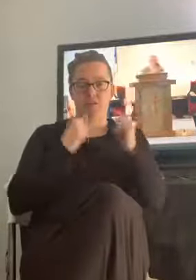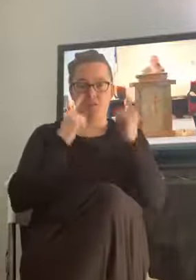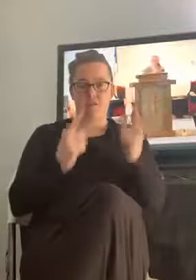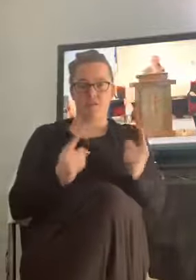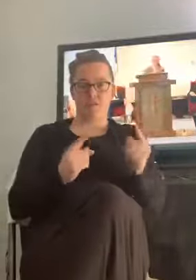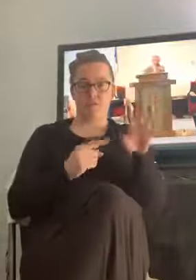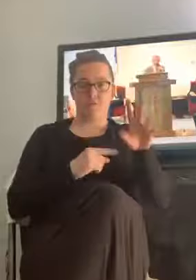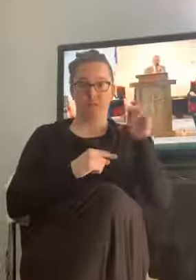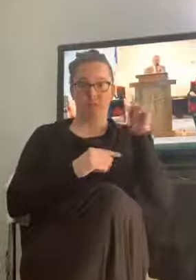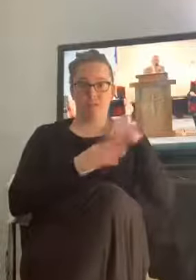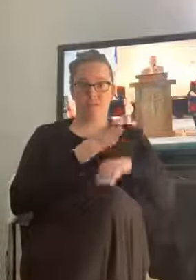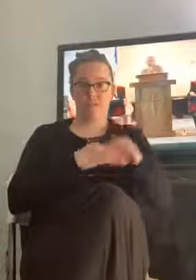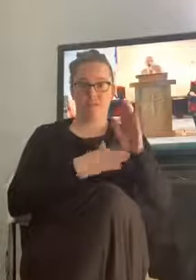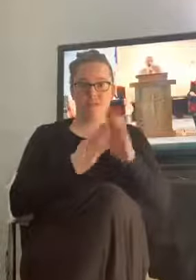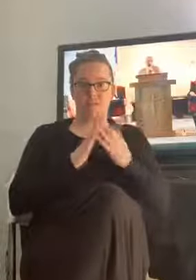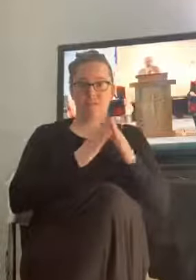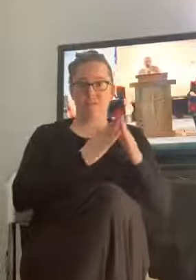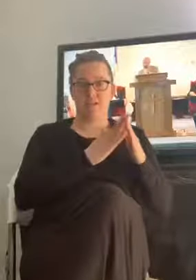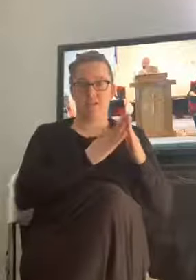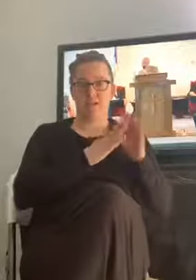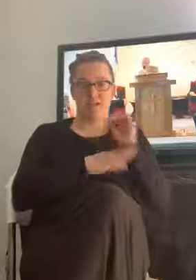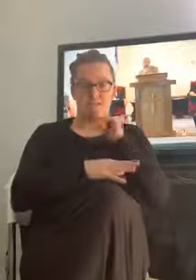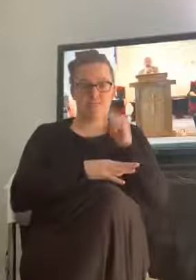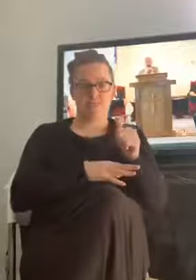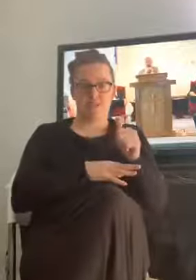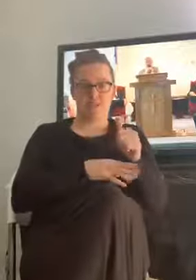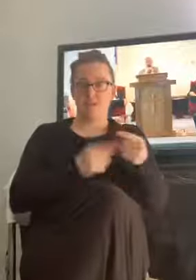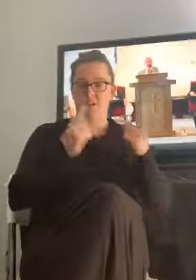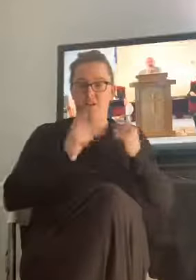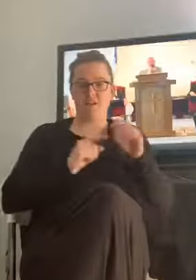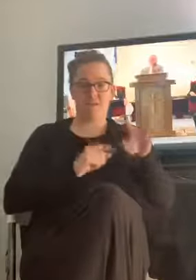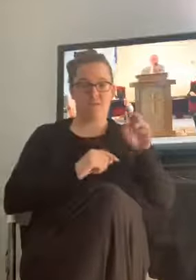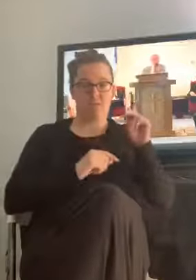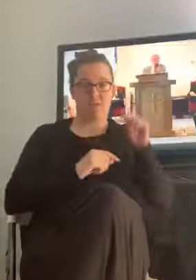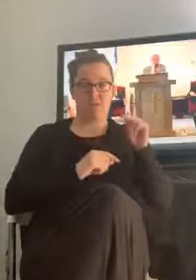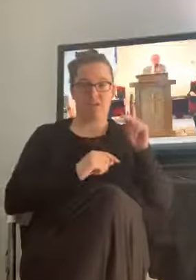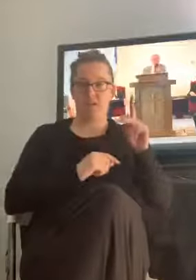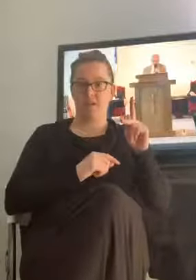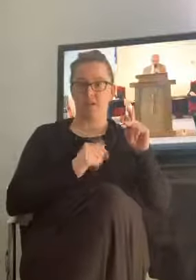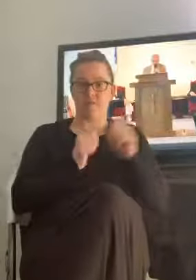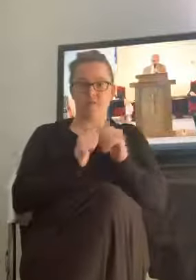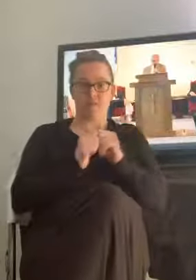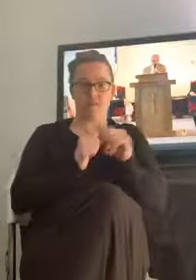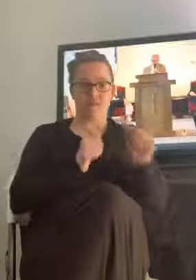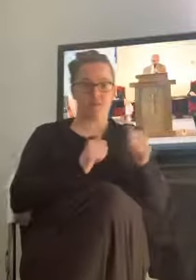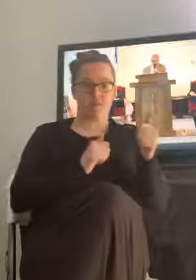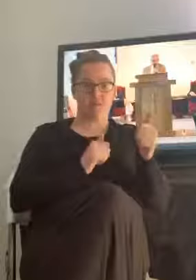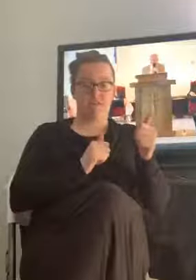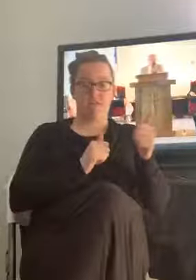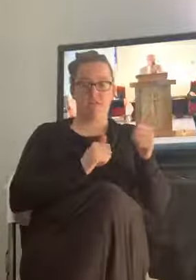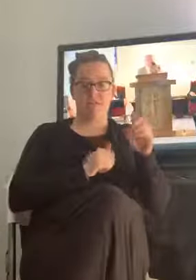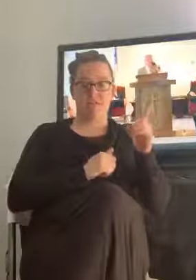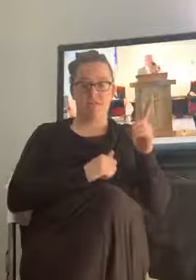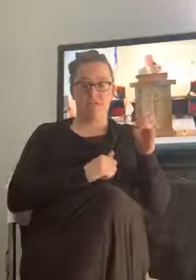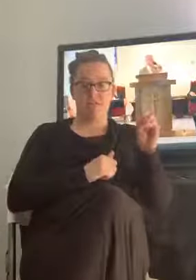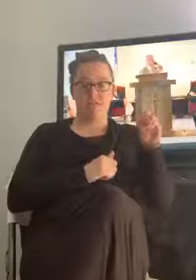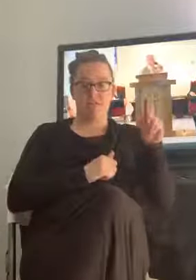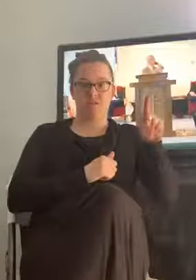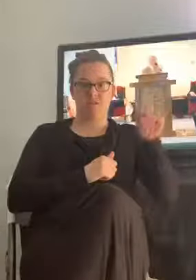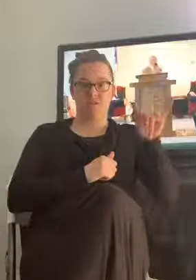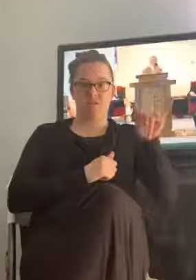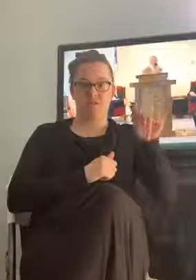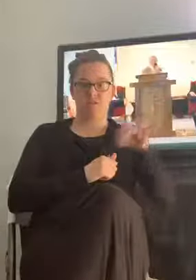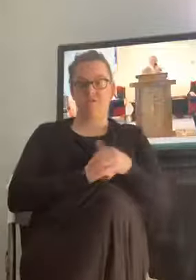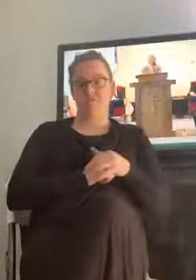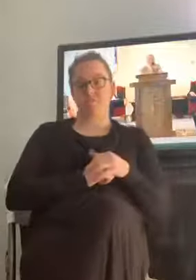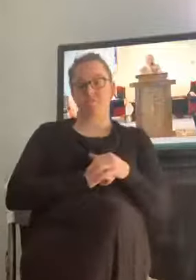hungered. Yeah. He didn't return getting another donkey and riding into Jerusalem. Right. He could have walked into